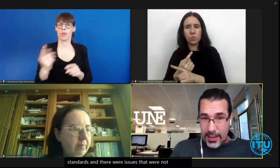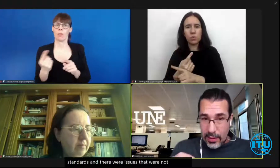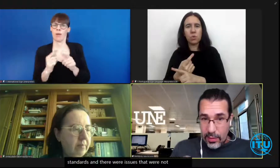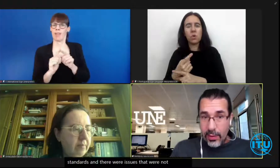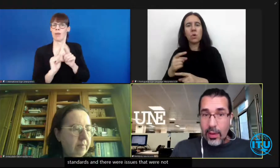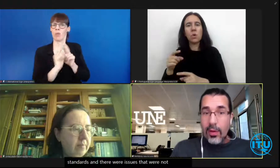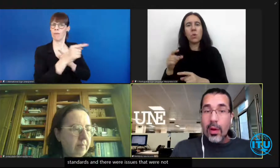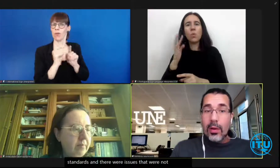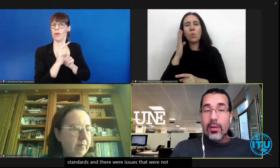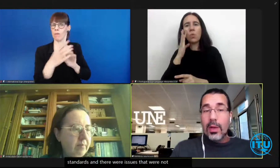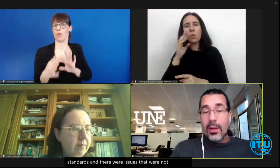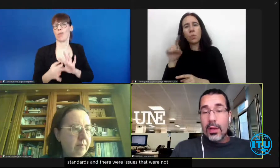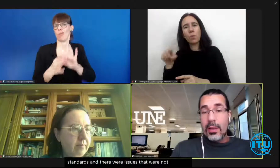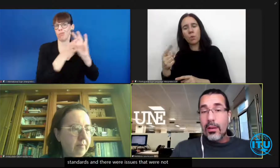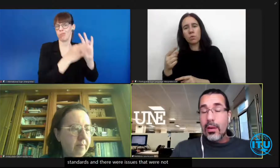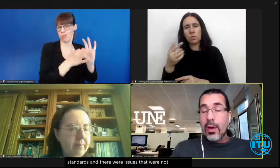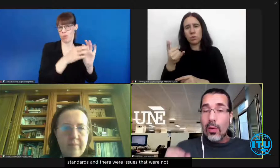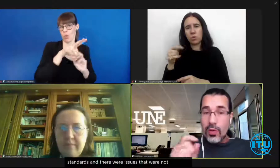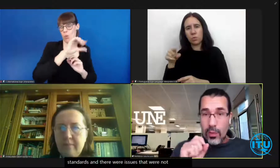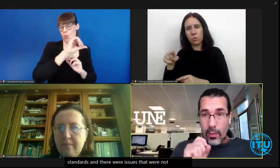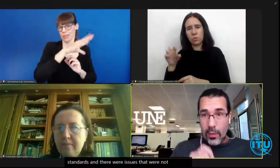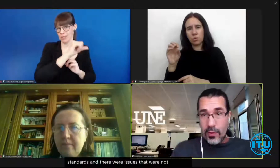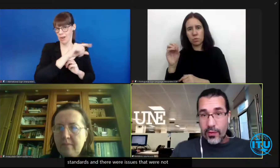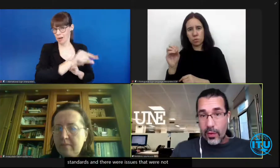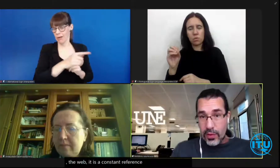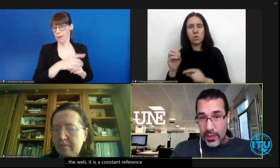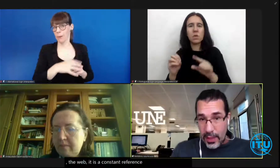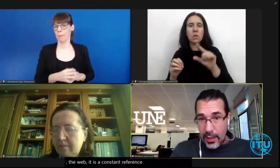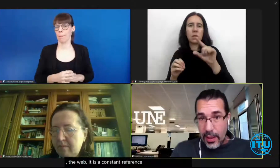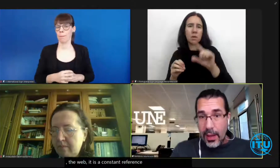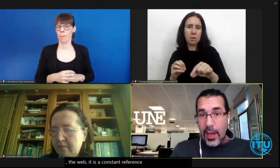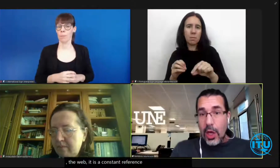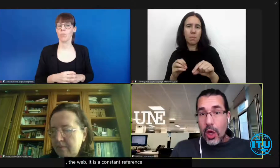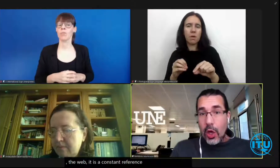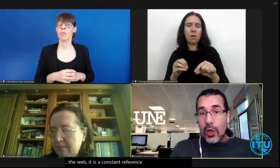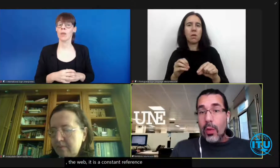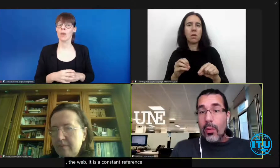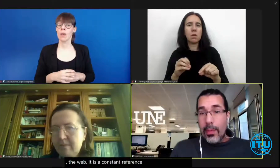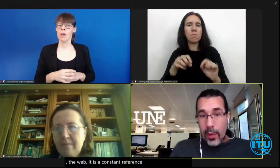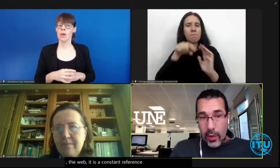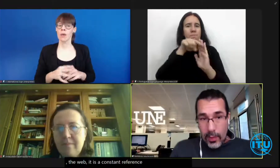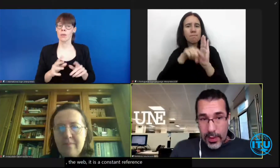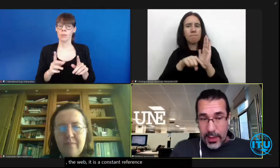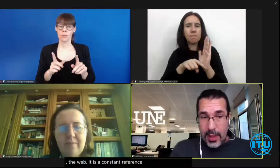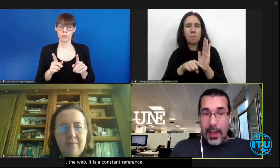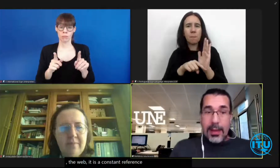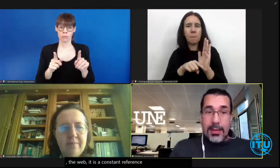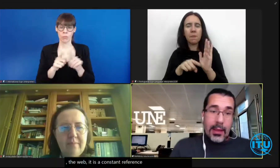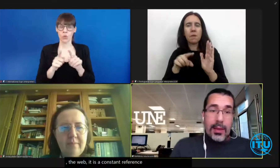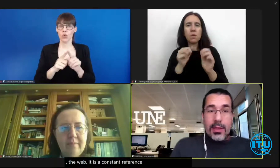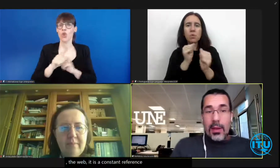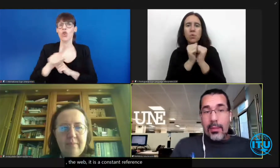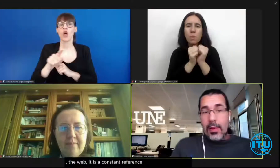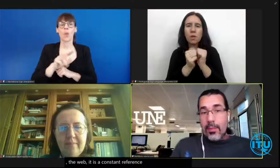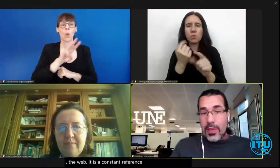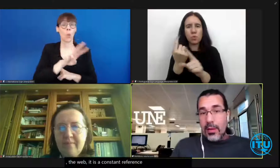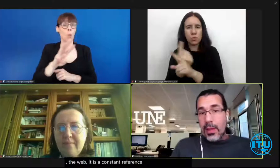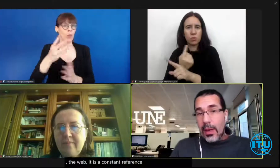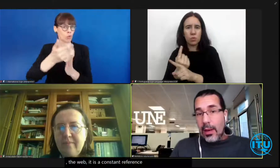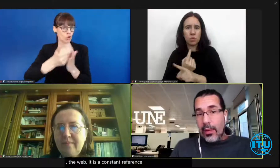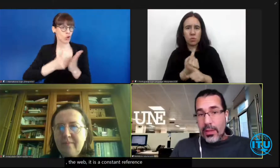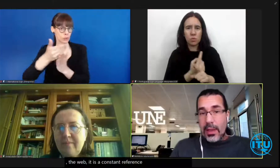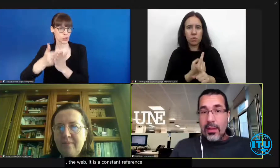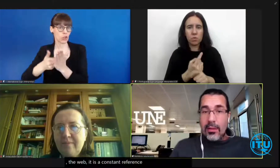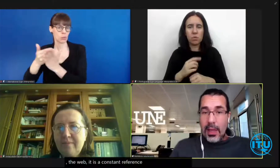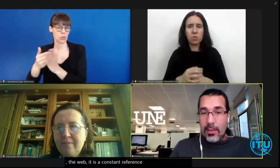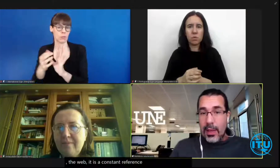2.1 success criterion, and also most of Clause 10 on non-web documents, as the caption